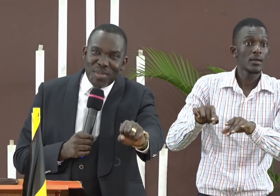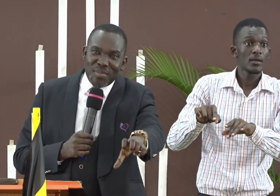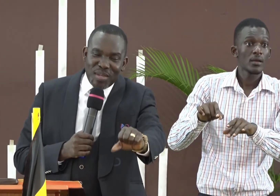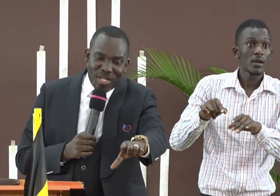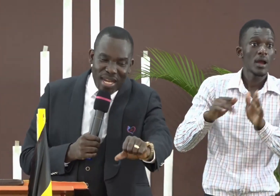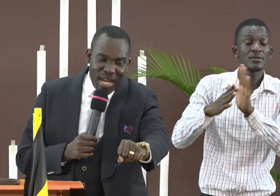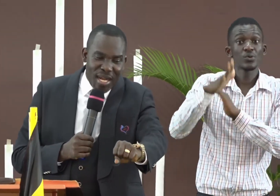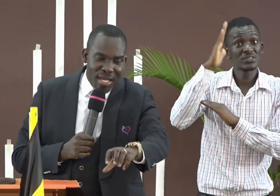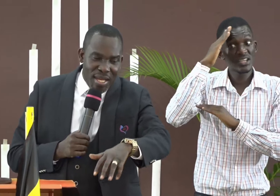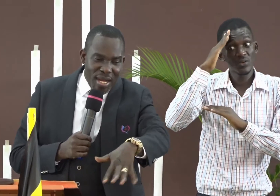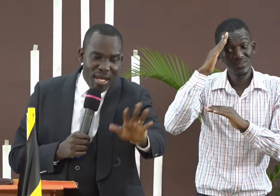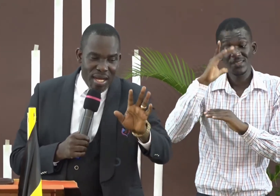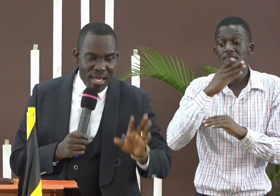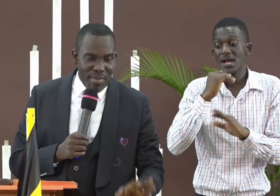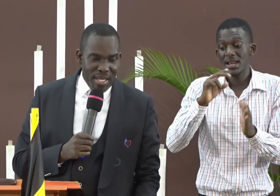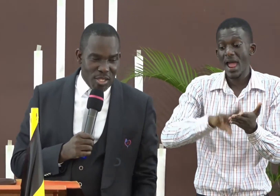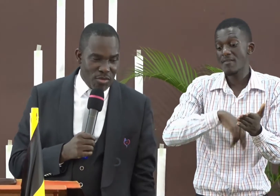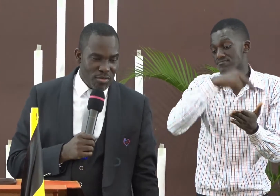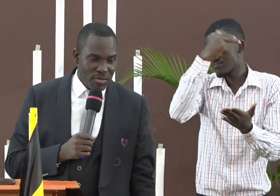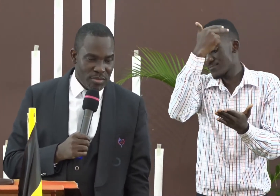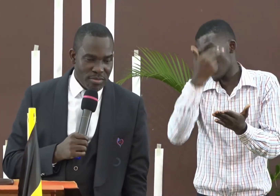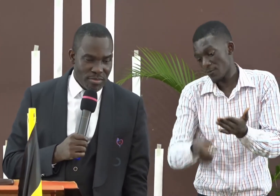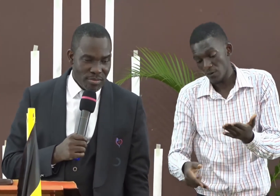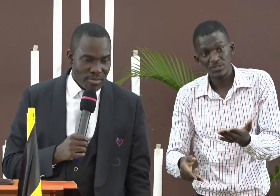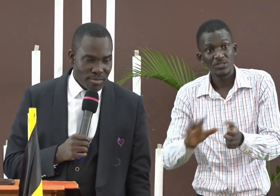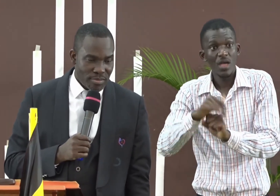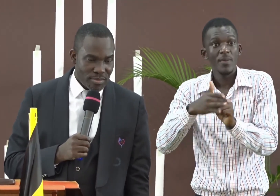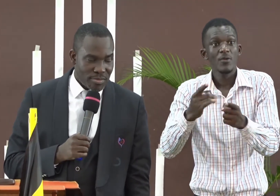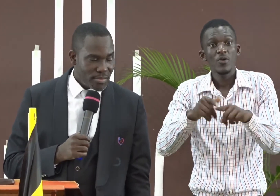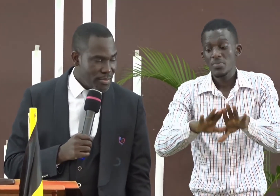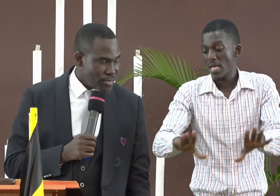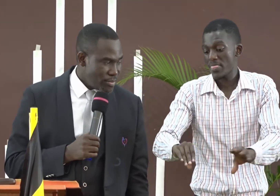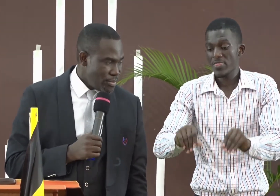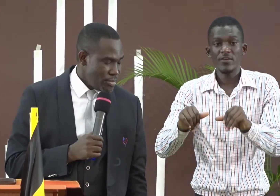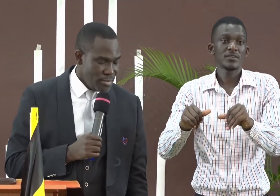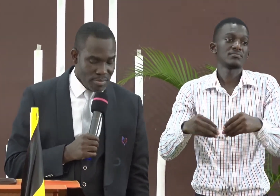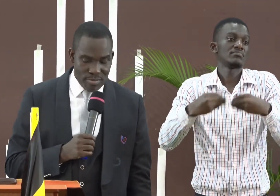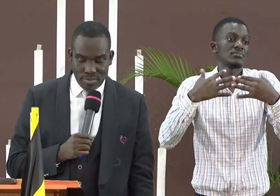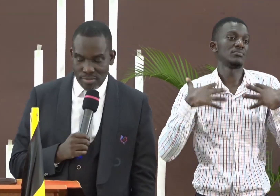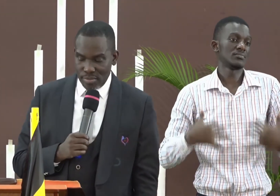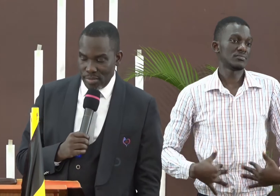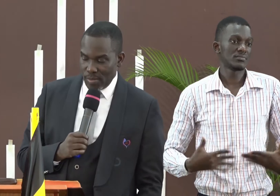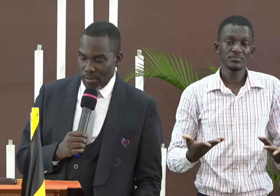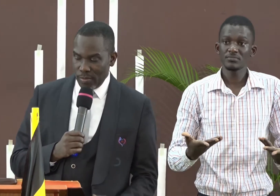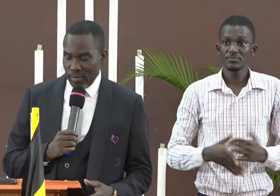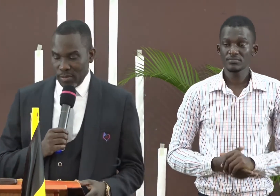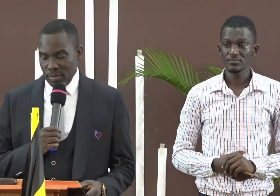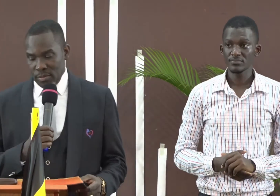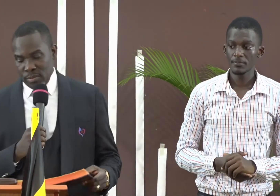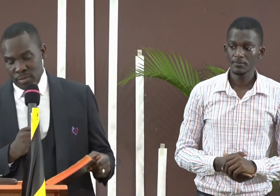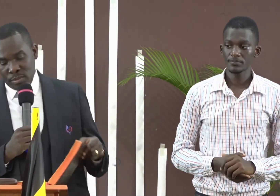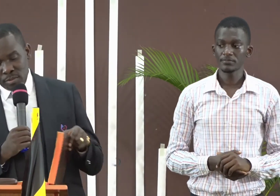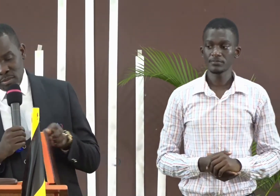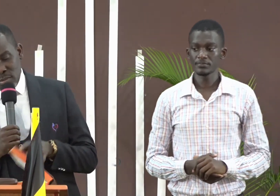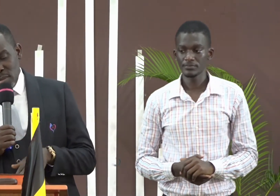mugire ekibiri biri mutaka. Ayambale ekyo. They were brought from the earth when man had fallen and God said, let